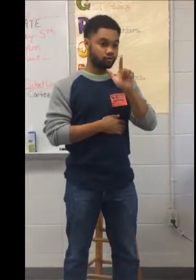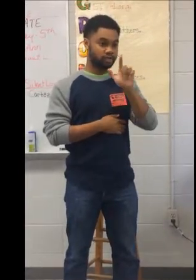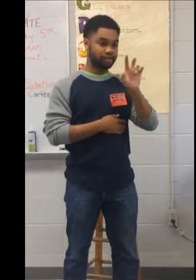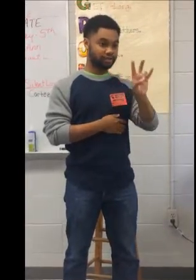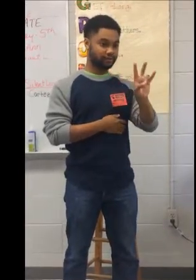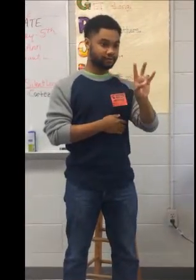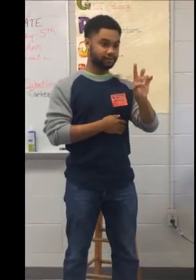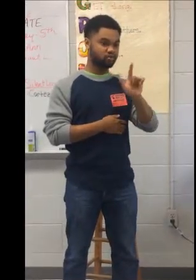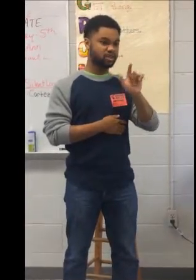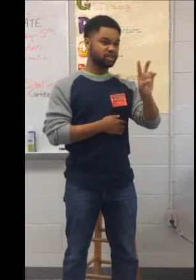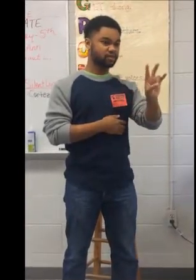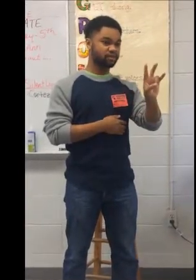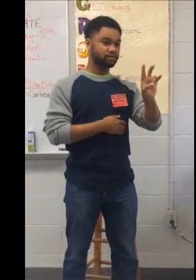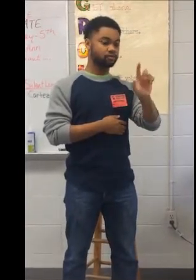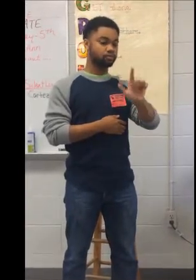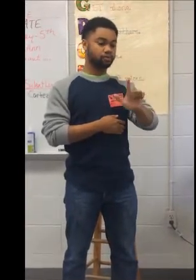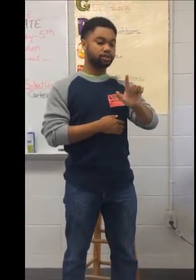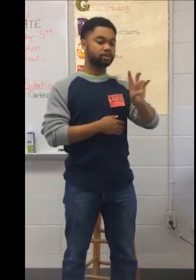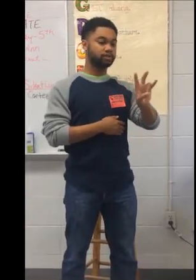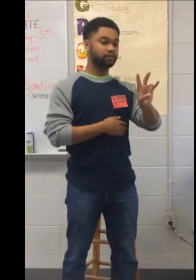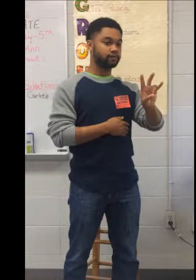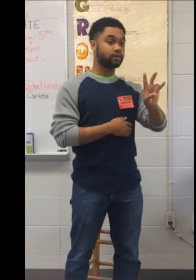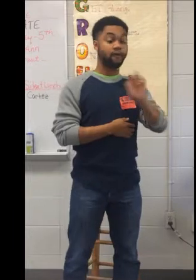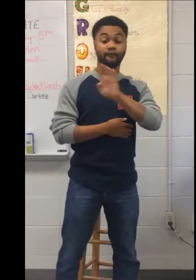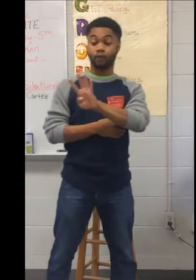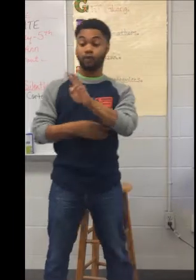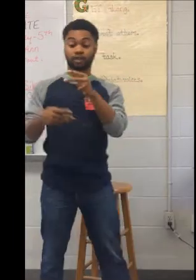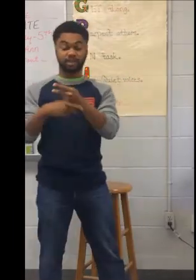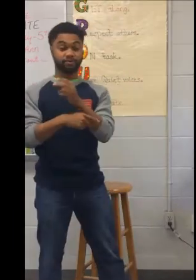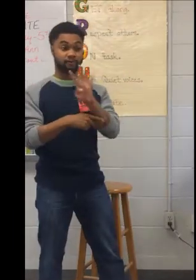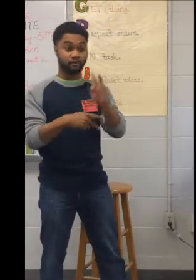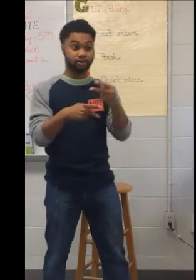27. 4 times 4 times 4.